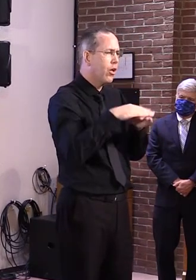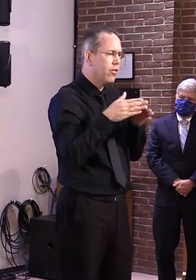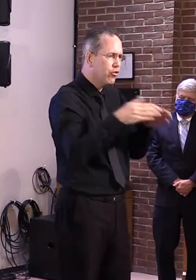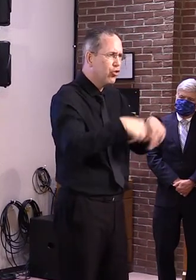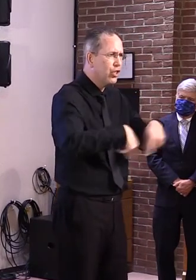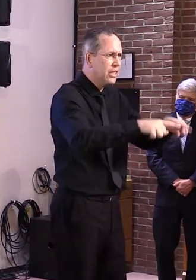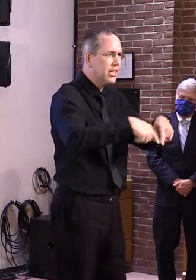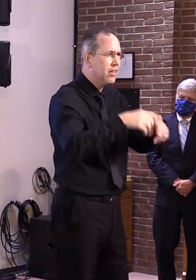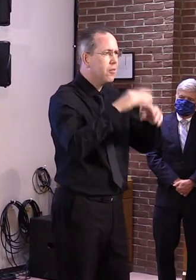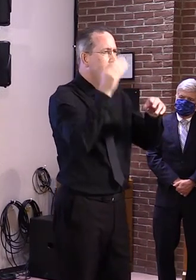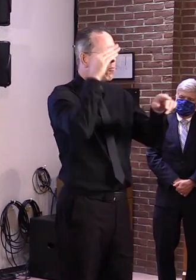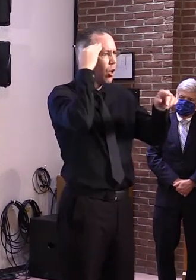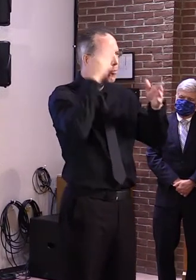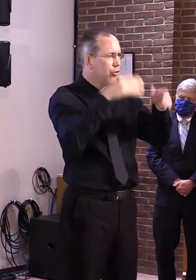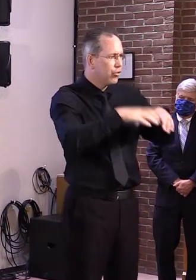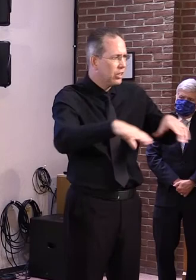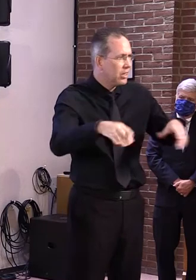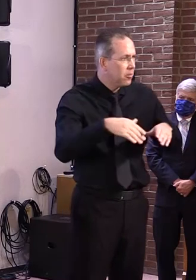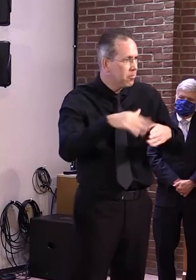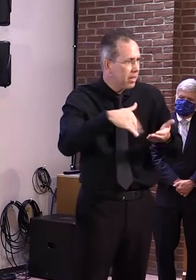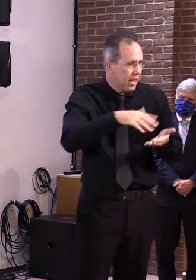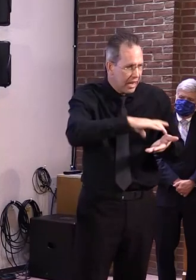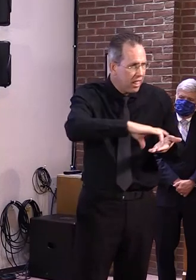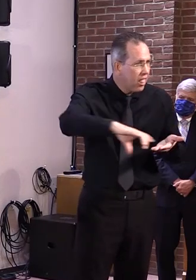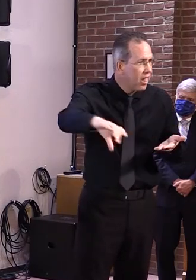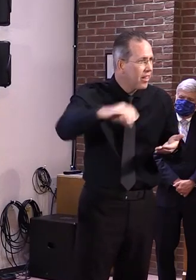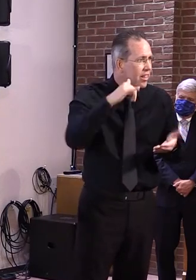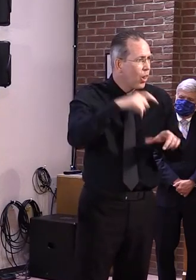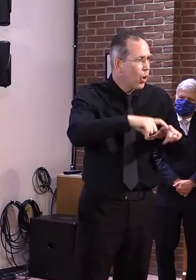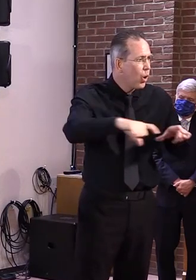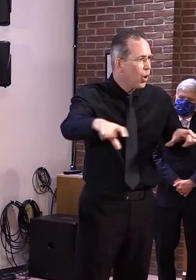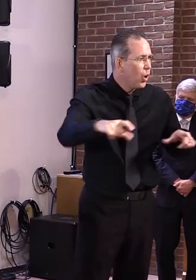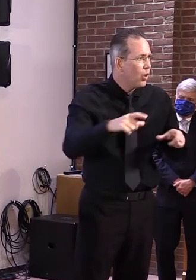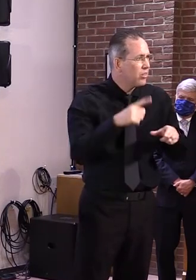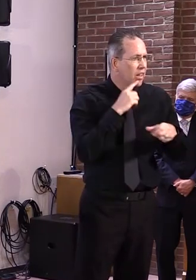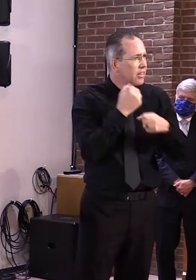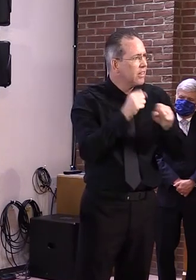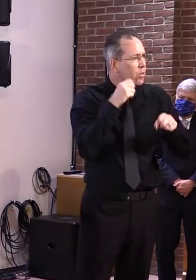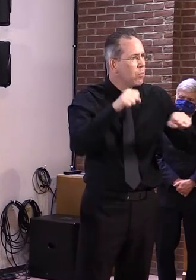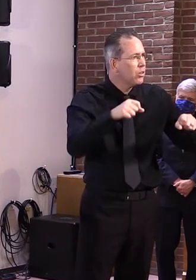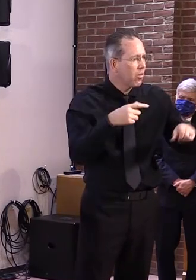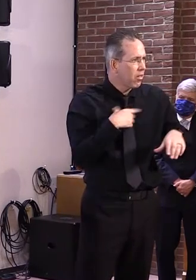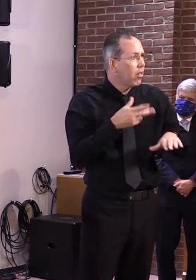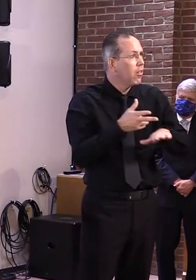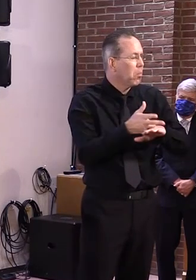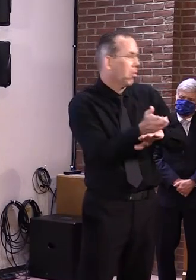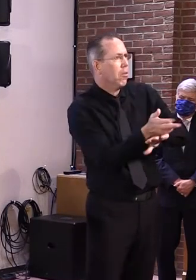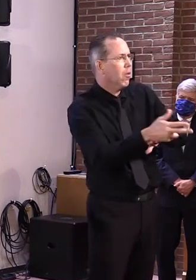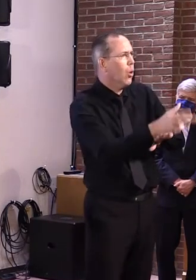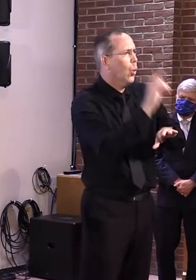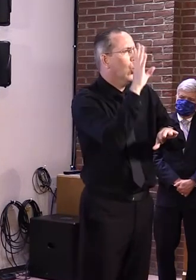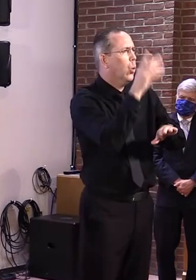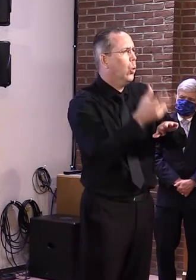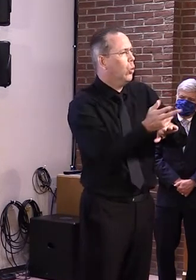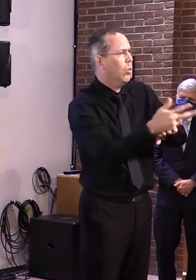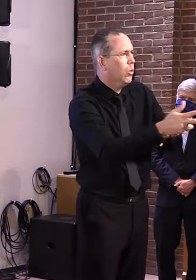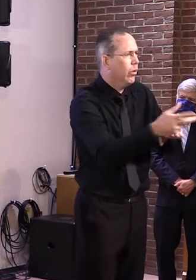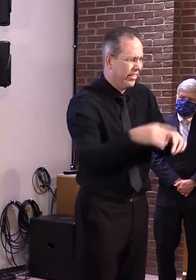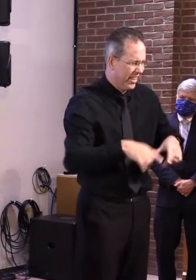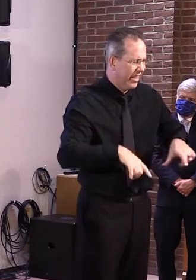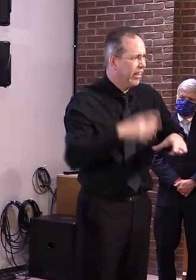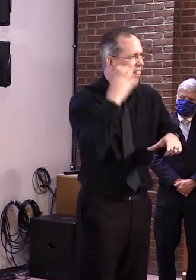We haven't contemplated that on the highways or on the roadway surfaces themselves. But as a reminder, that's